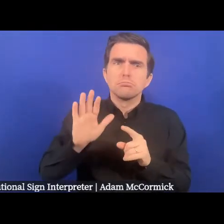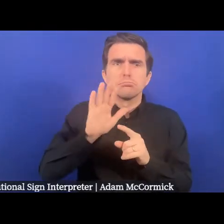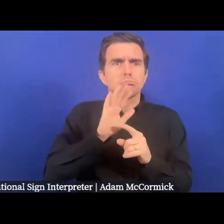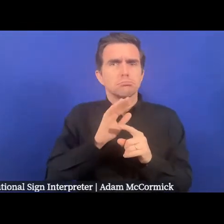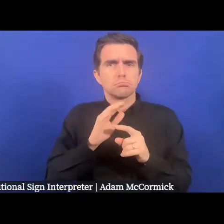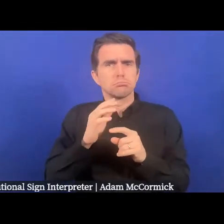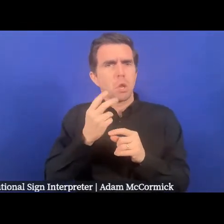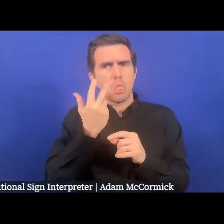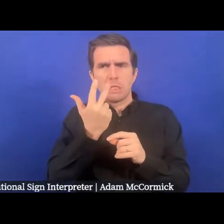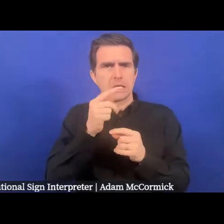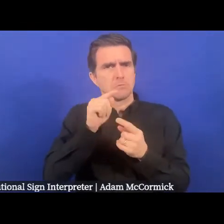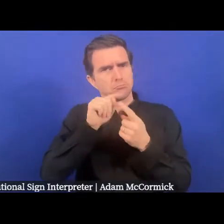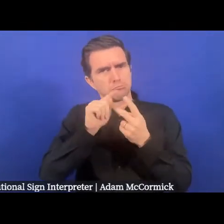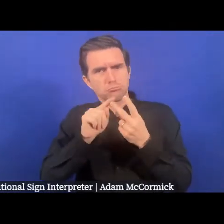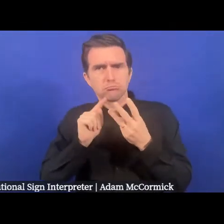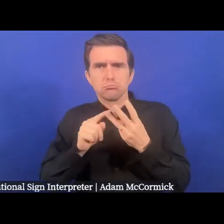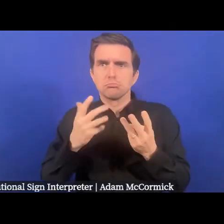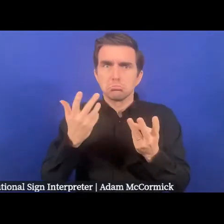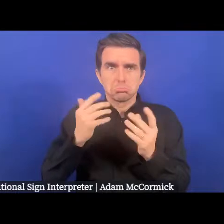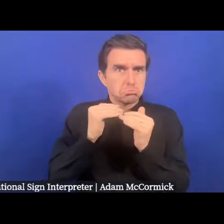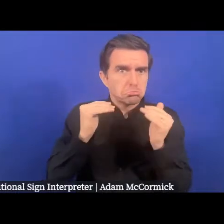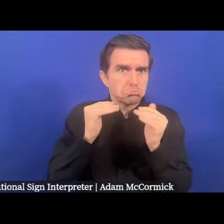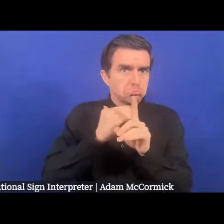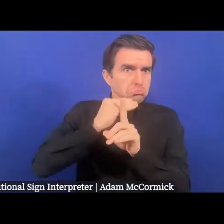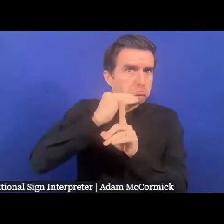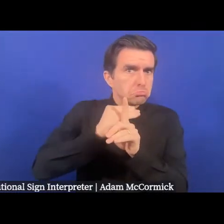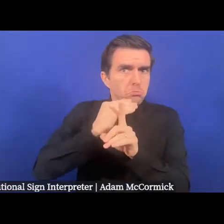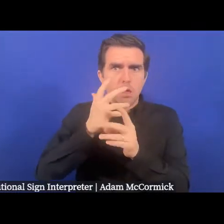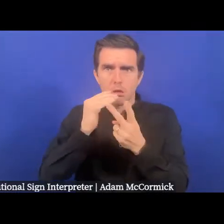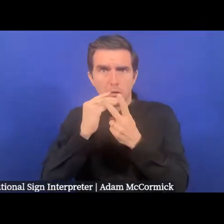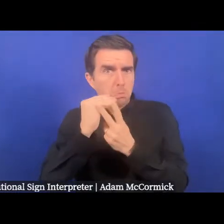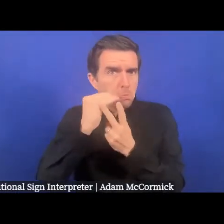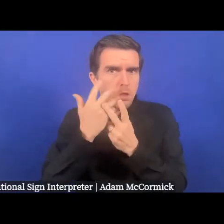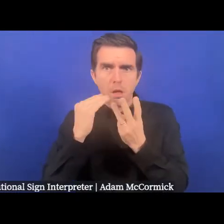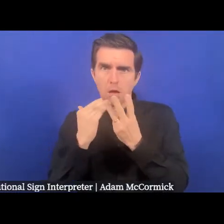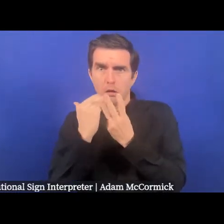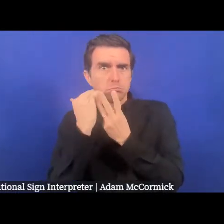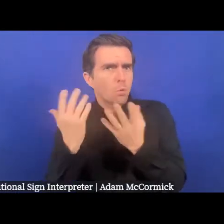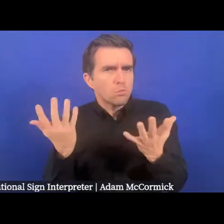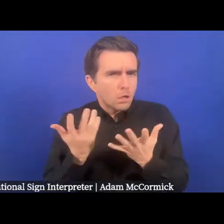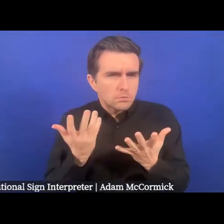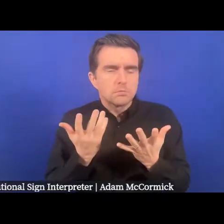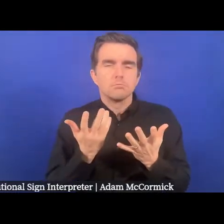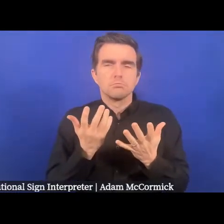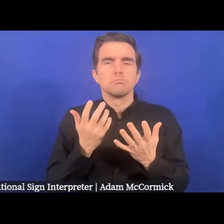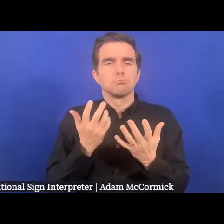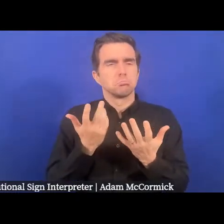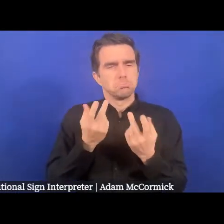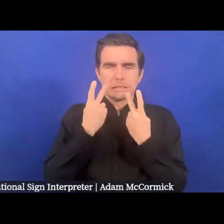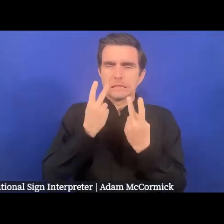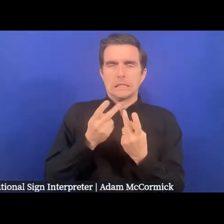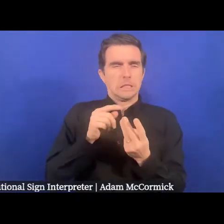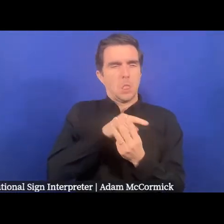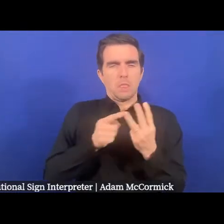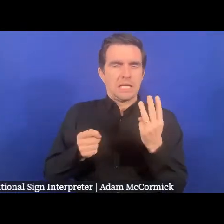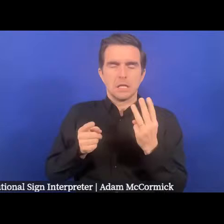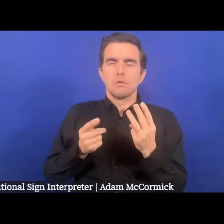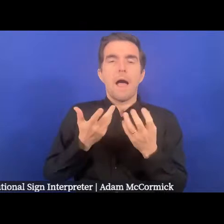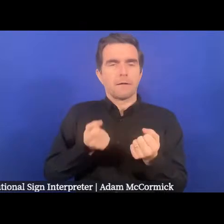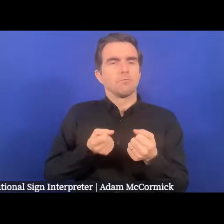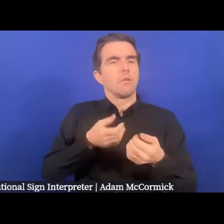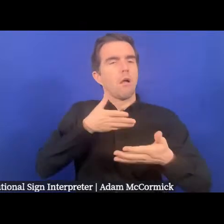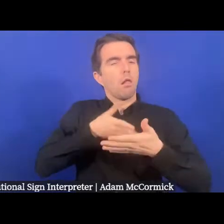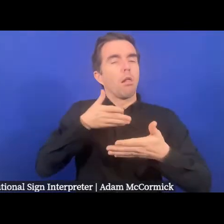another set of data that we thought was important is noting women's participation in the